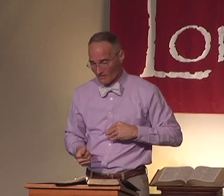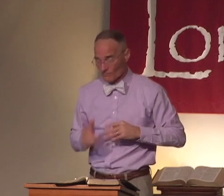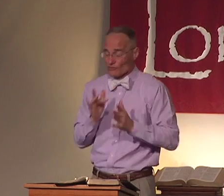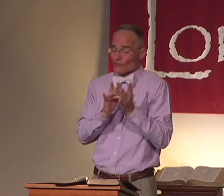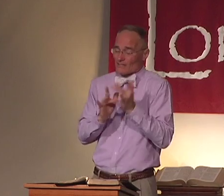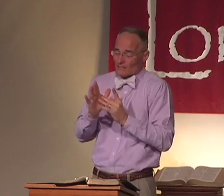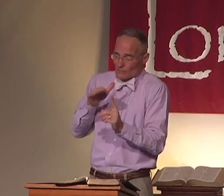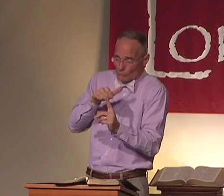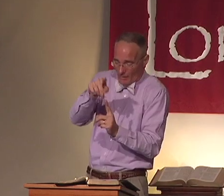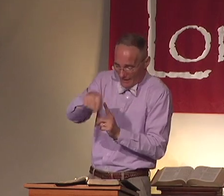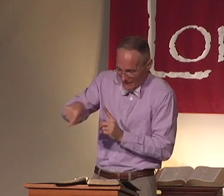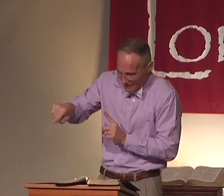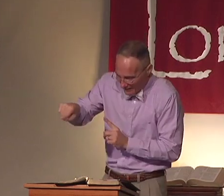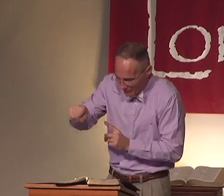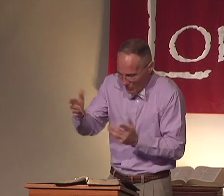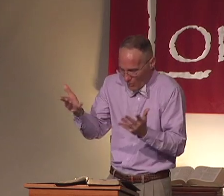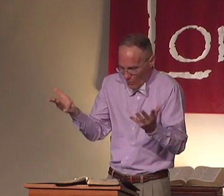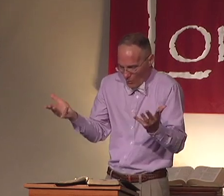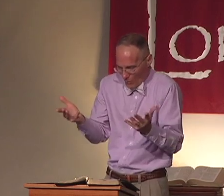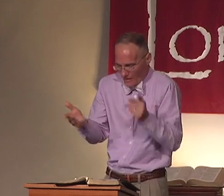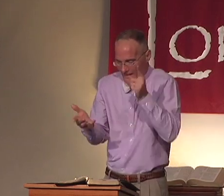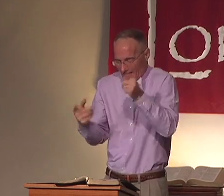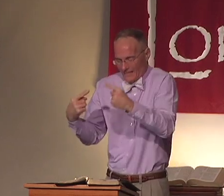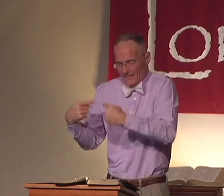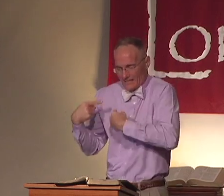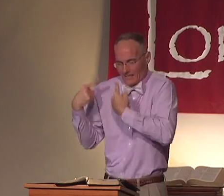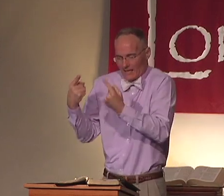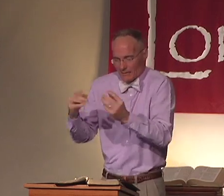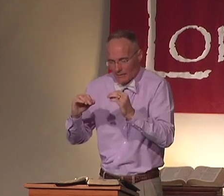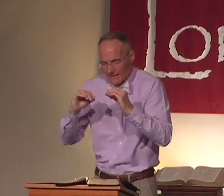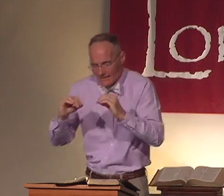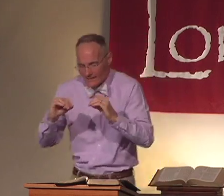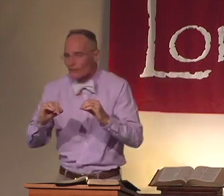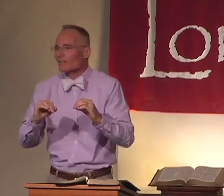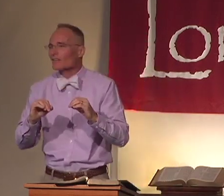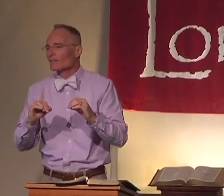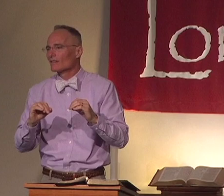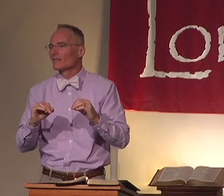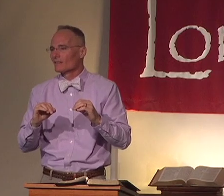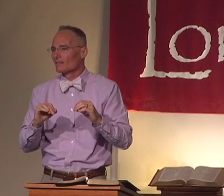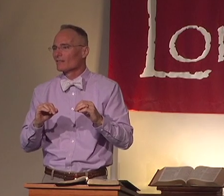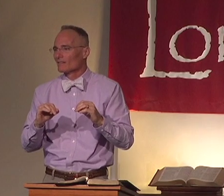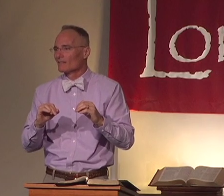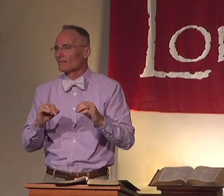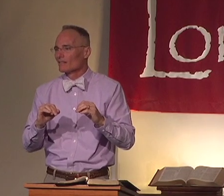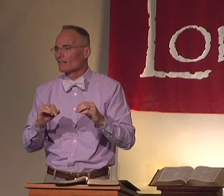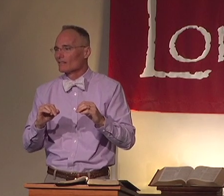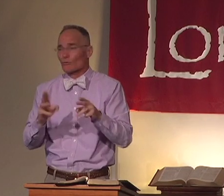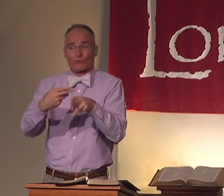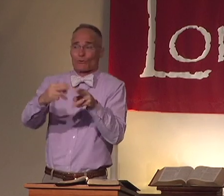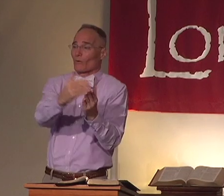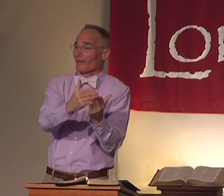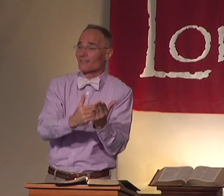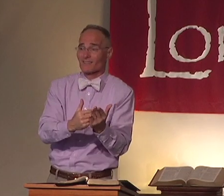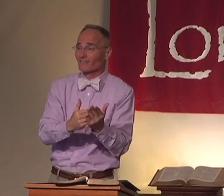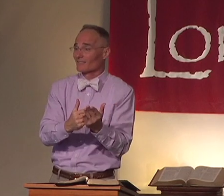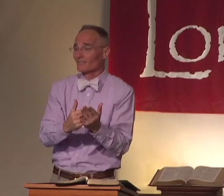case. Jesus just reminded them that what he had been teaching all along, it's a